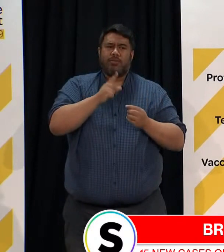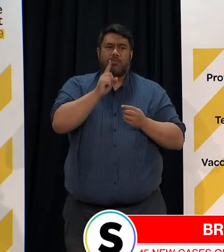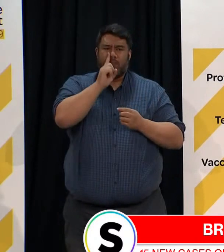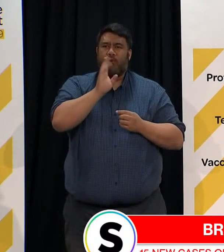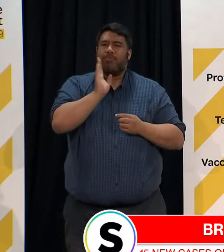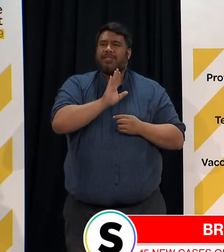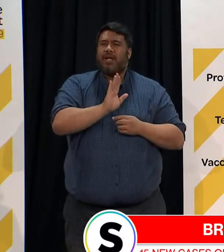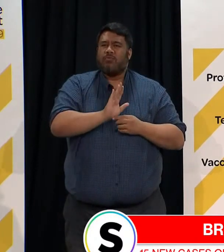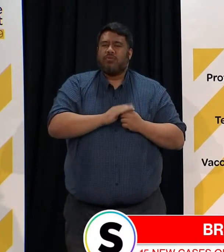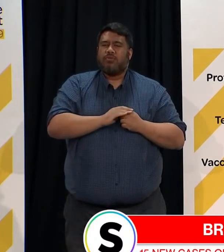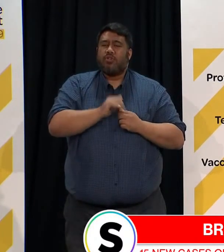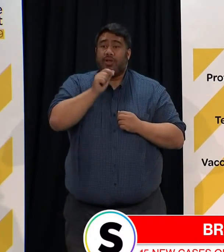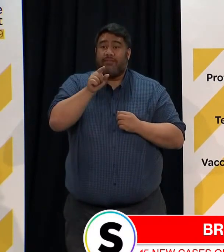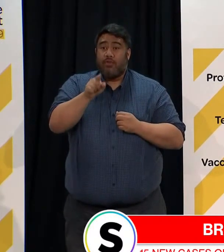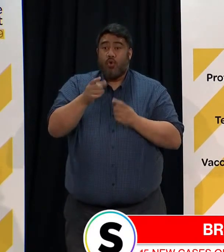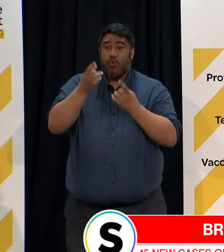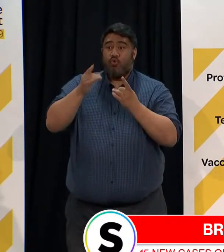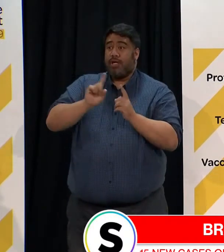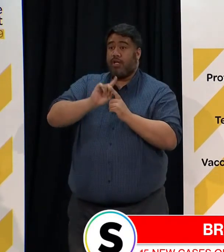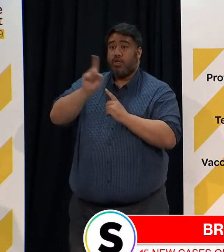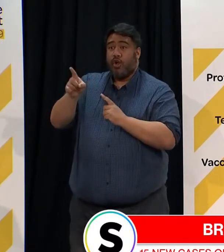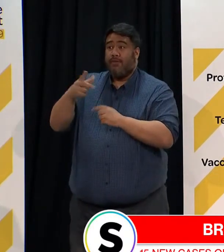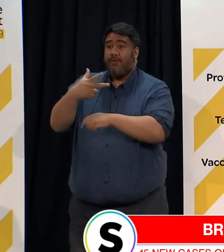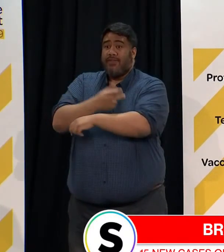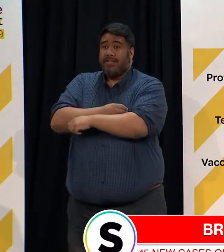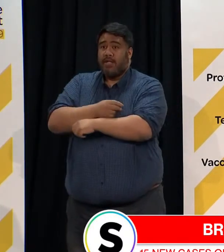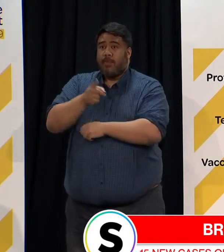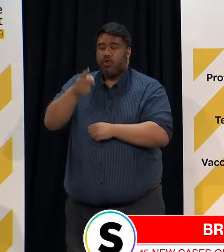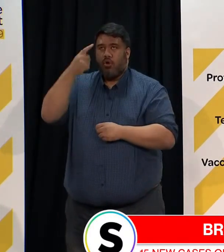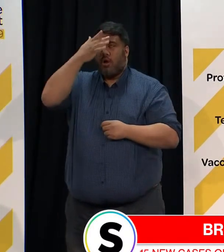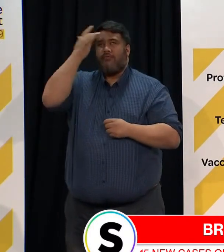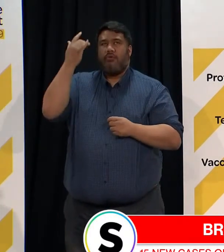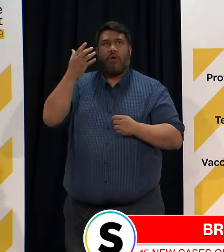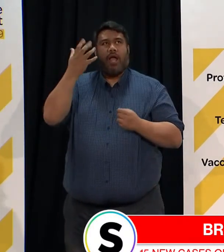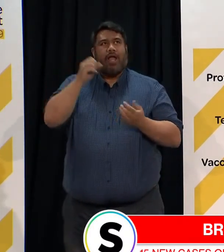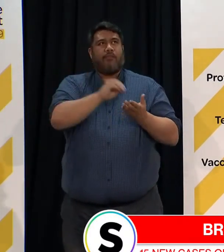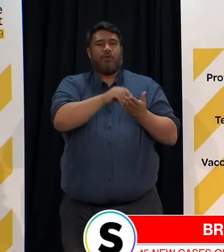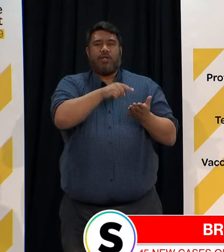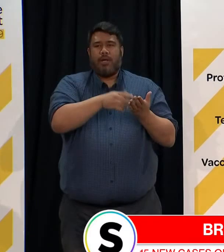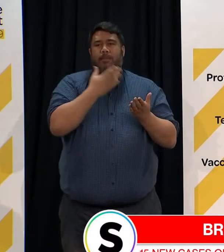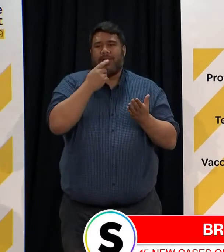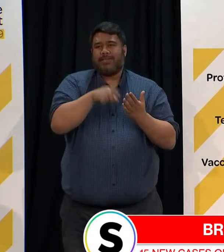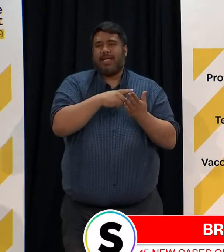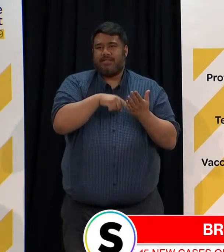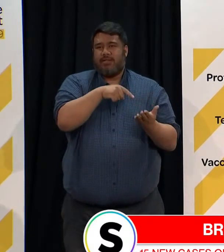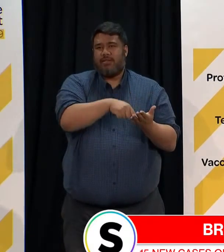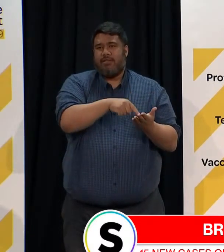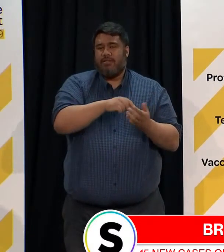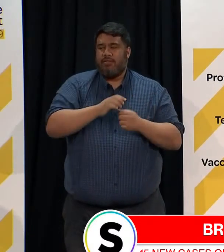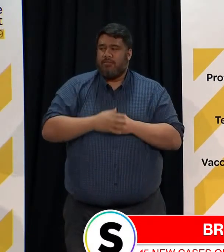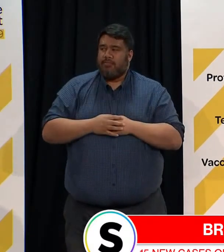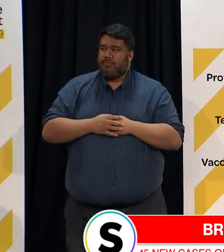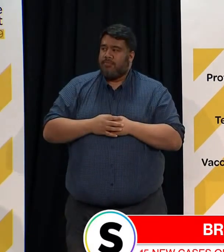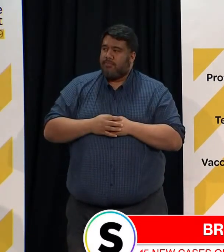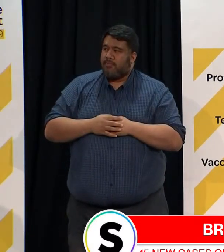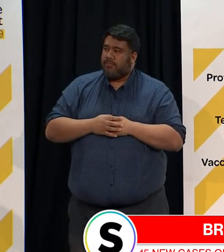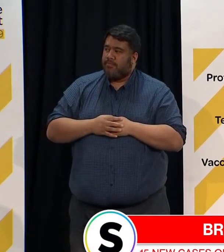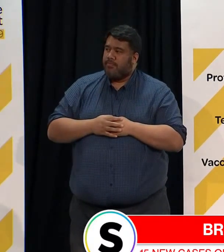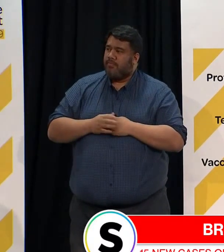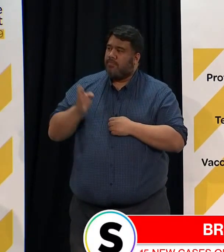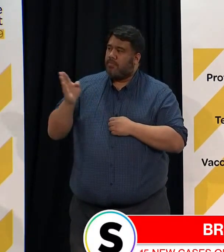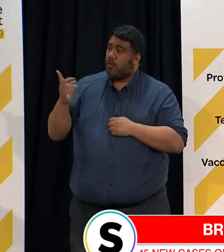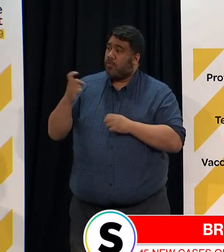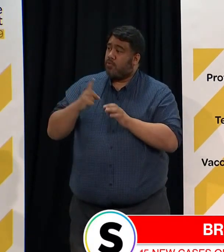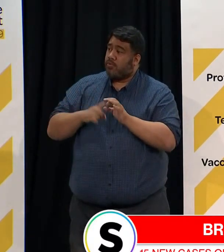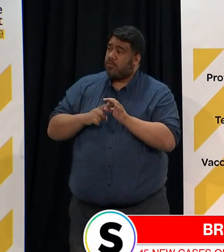those appointments. And so if we can encourage everybody to do that, that will keep the vaccination rates up high as well. Joe. I'll let you have